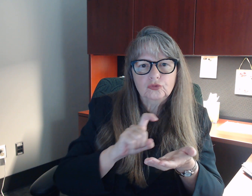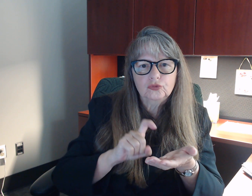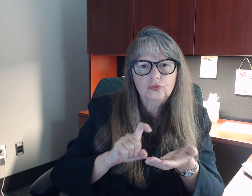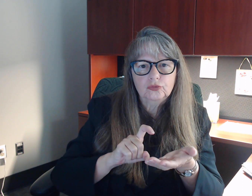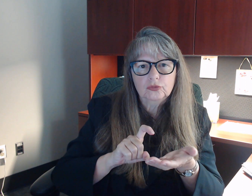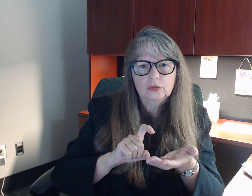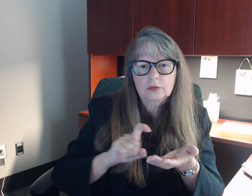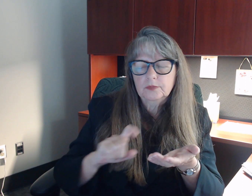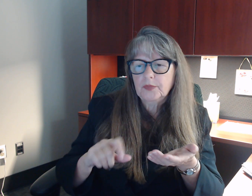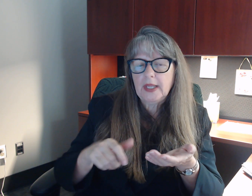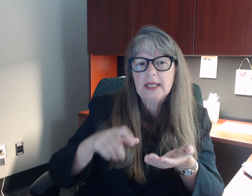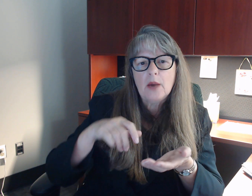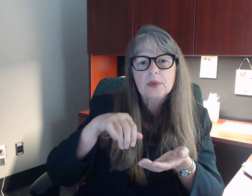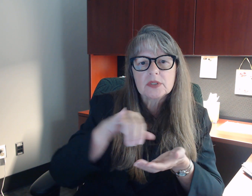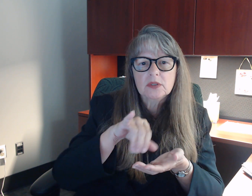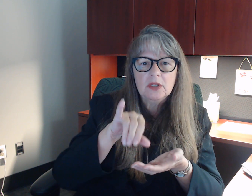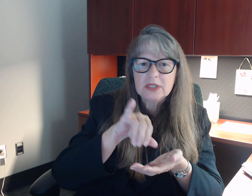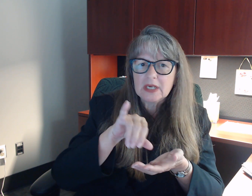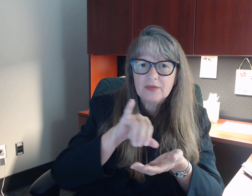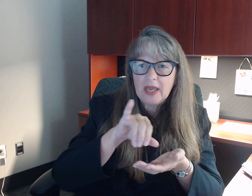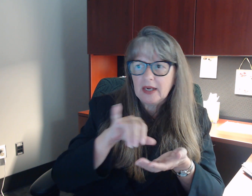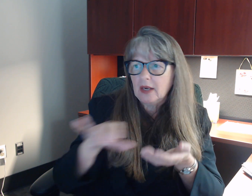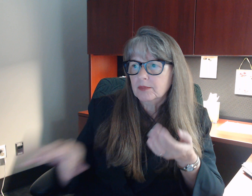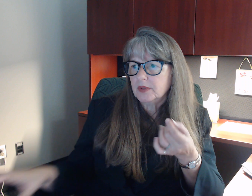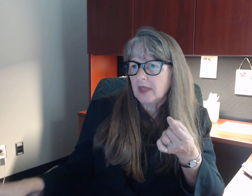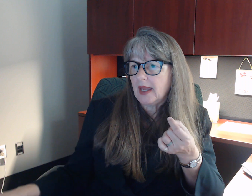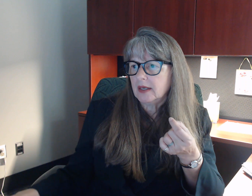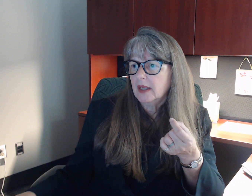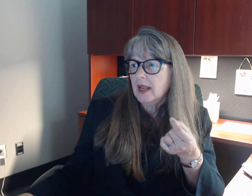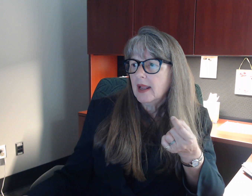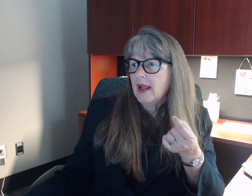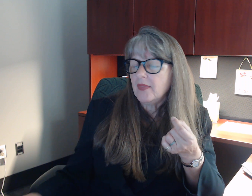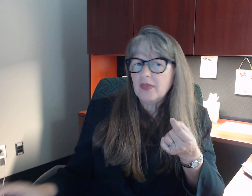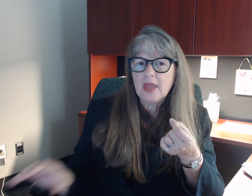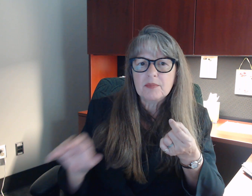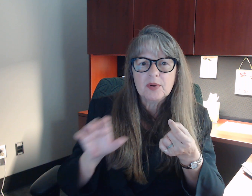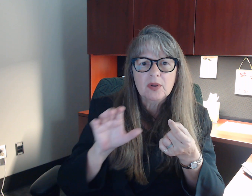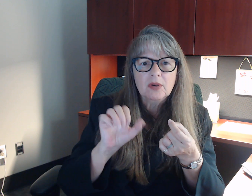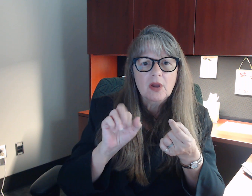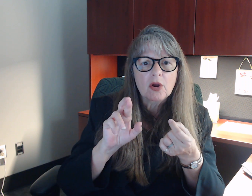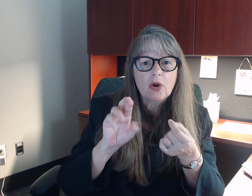And instead of that, I put that. And then they put